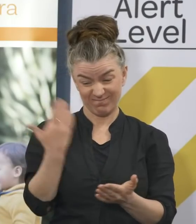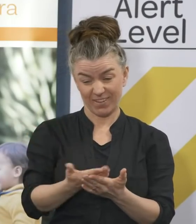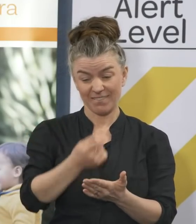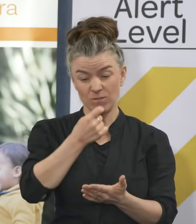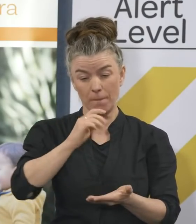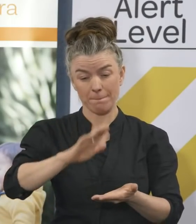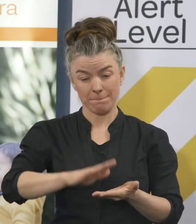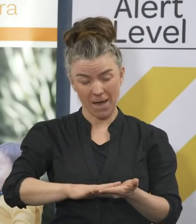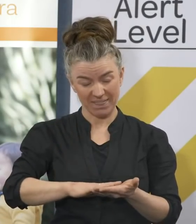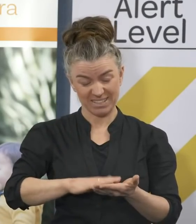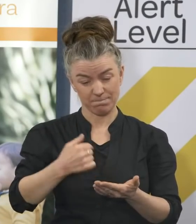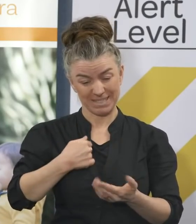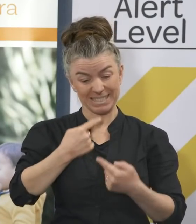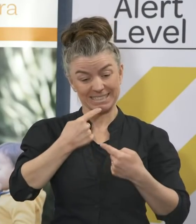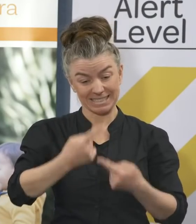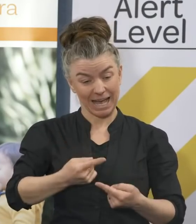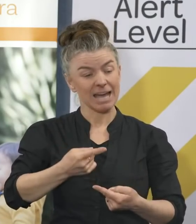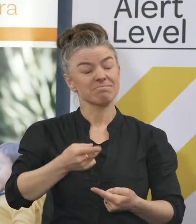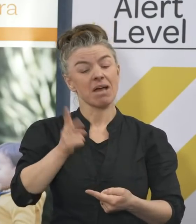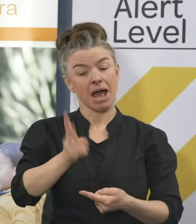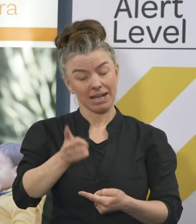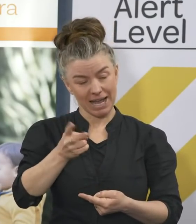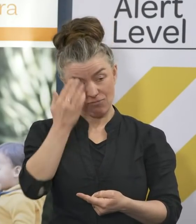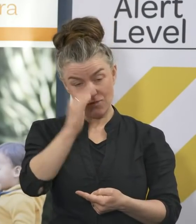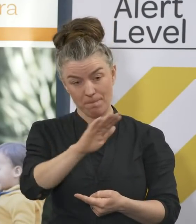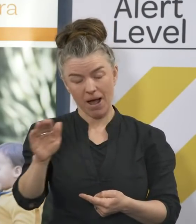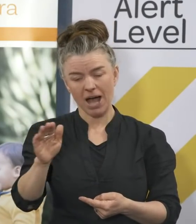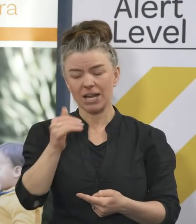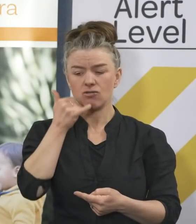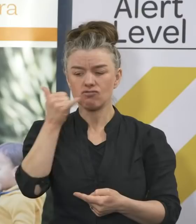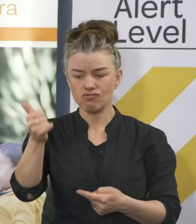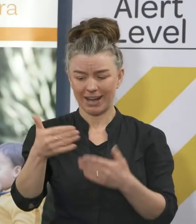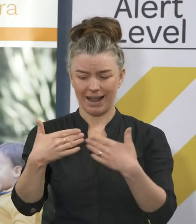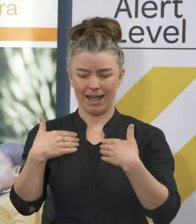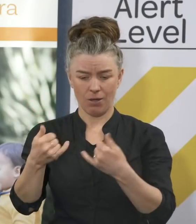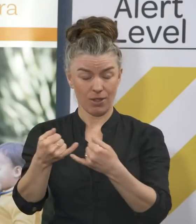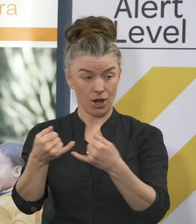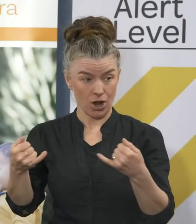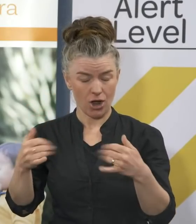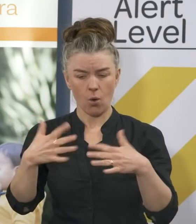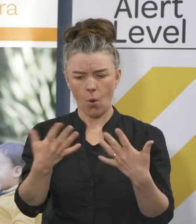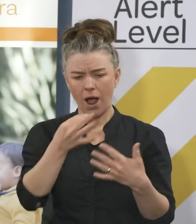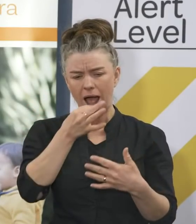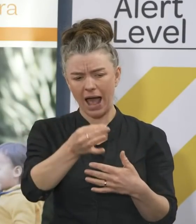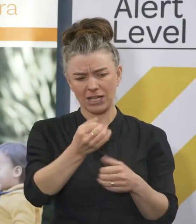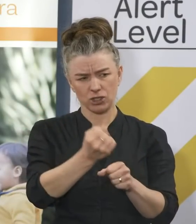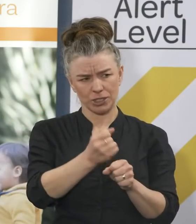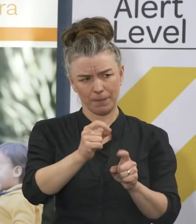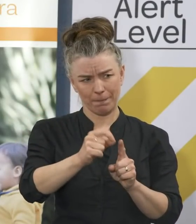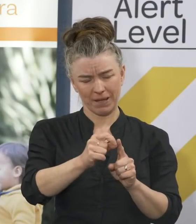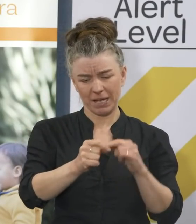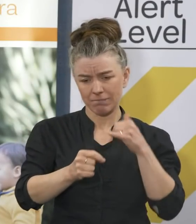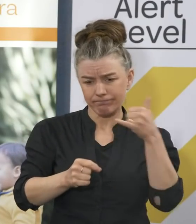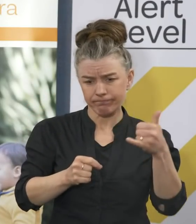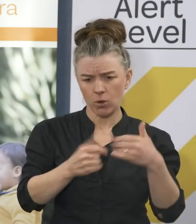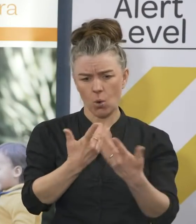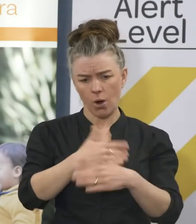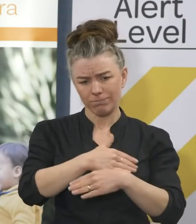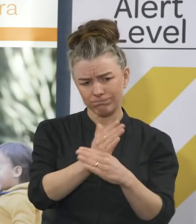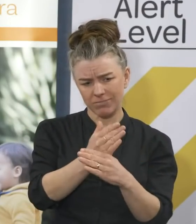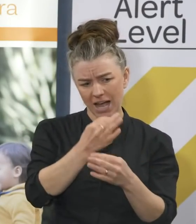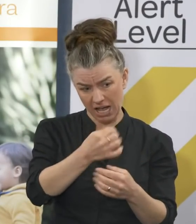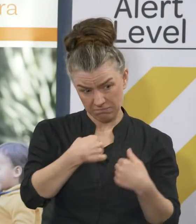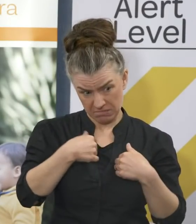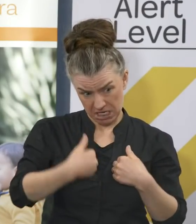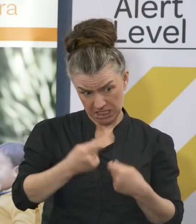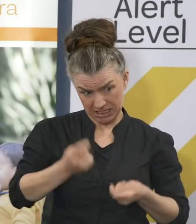to seek advice from Healthline or your GP about getting a test. And of course, as we come into winter, there will be an